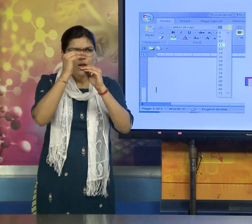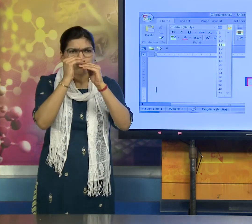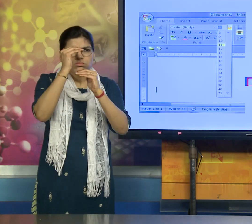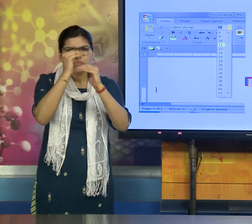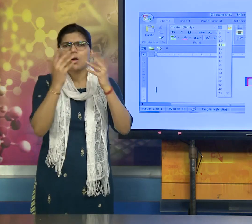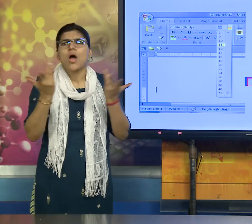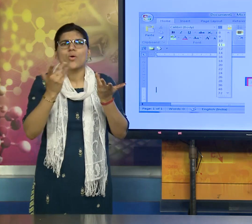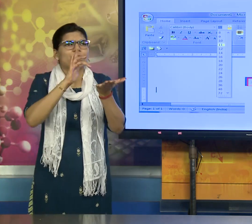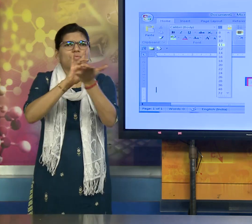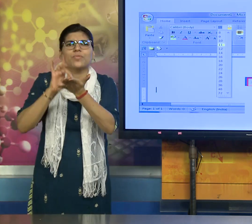Font size.